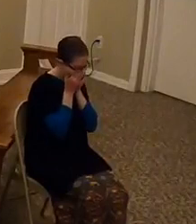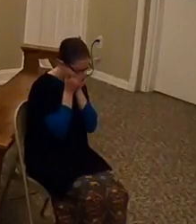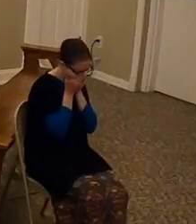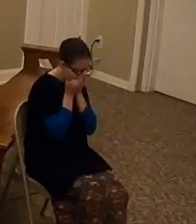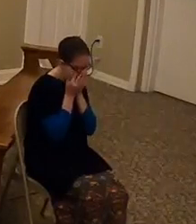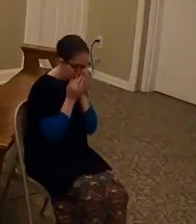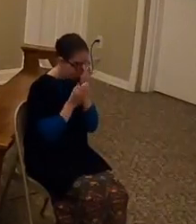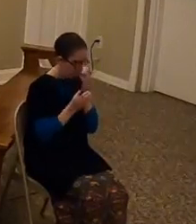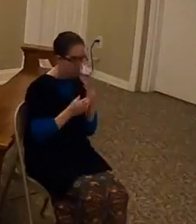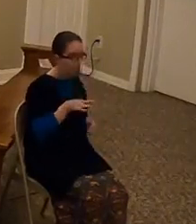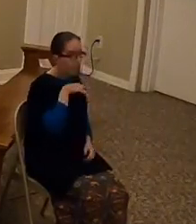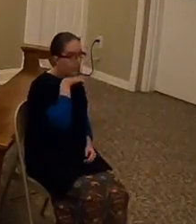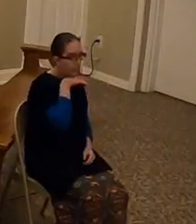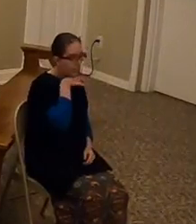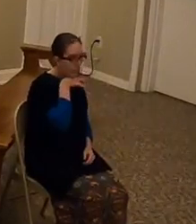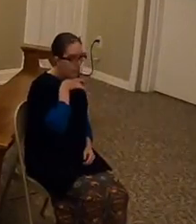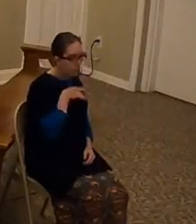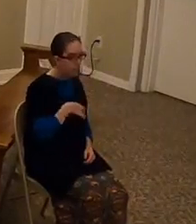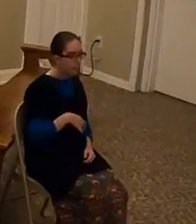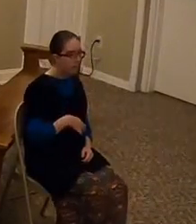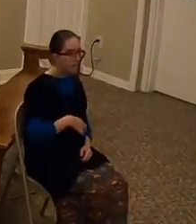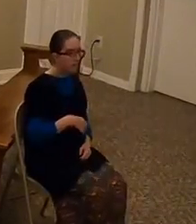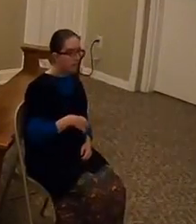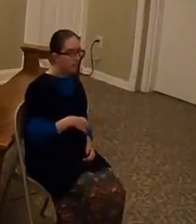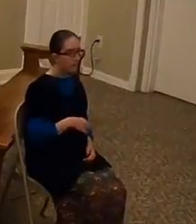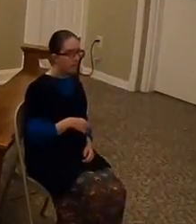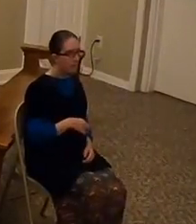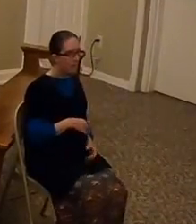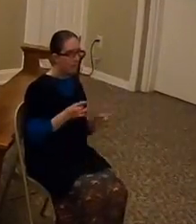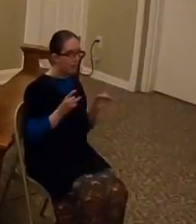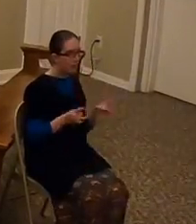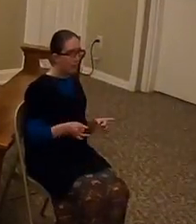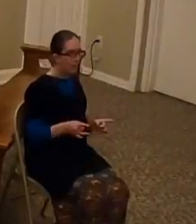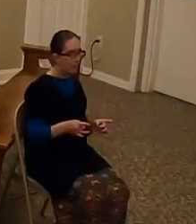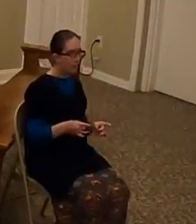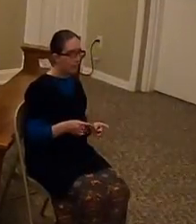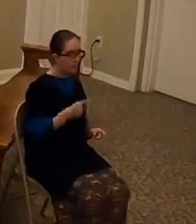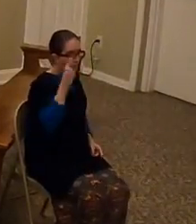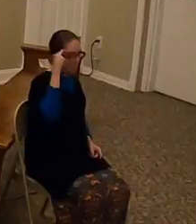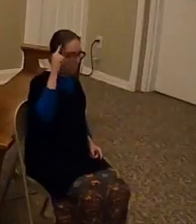in the lust of uncleanness and despise government. That's talking about church government.